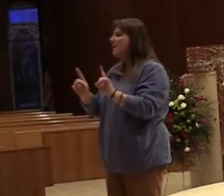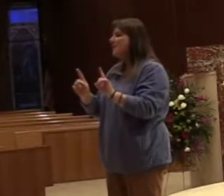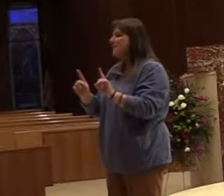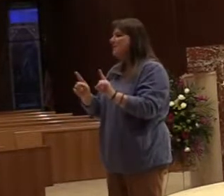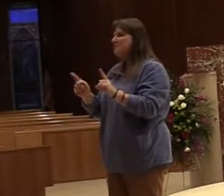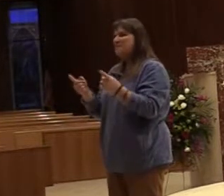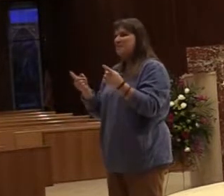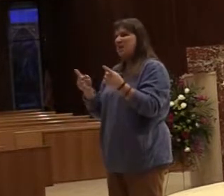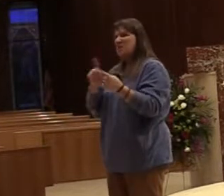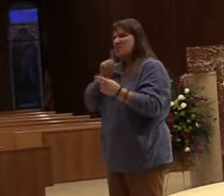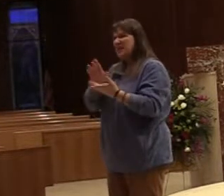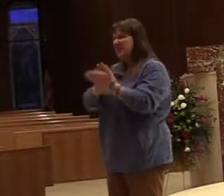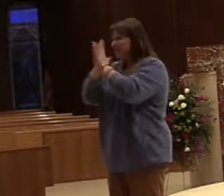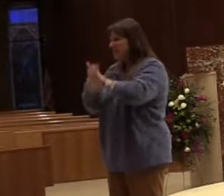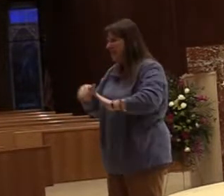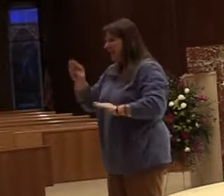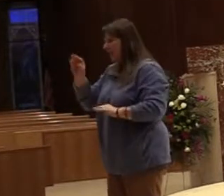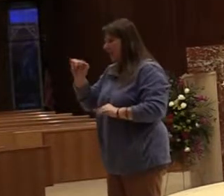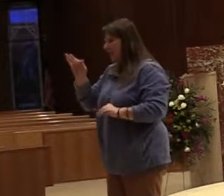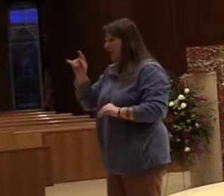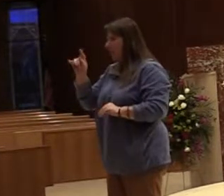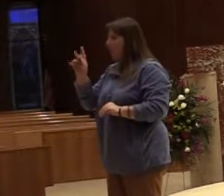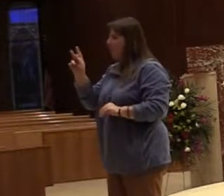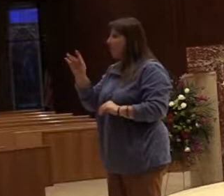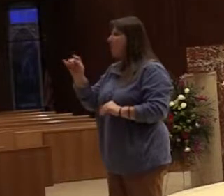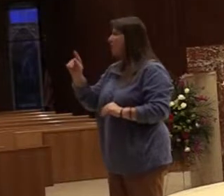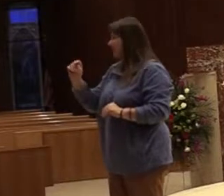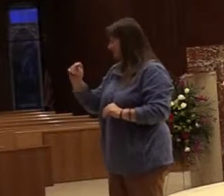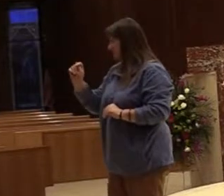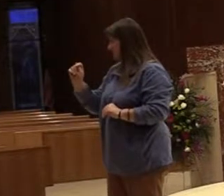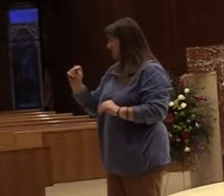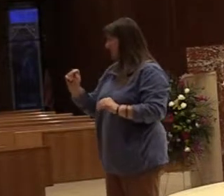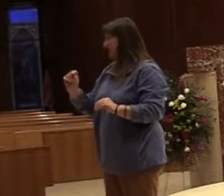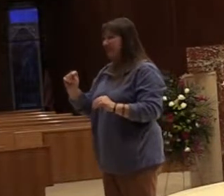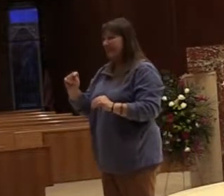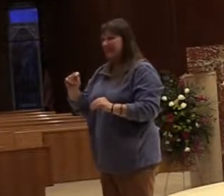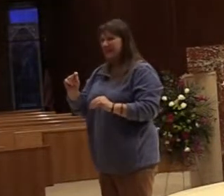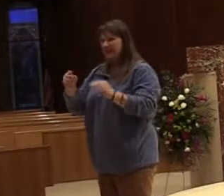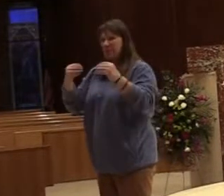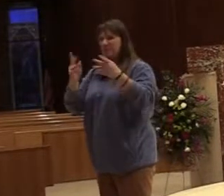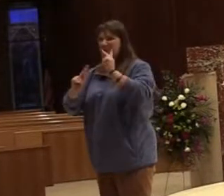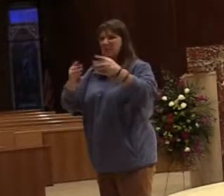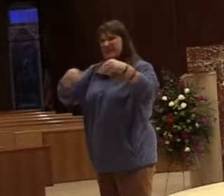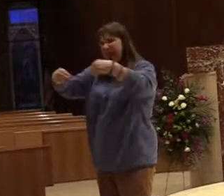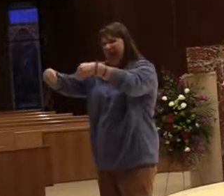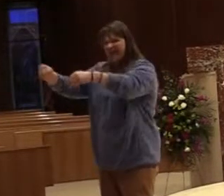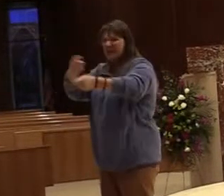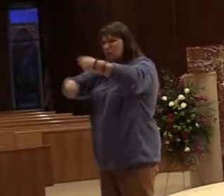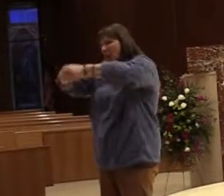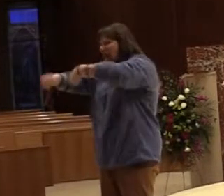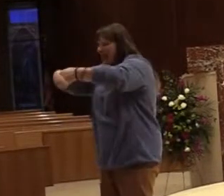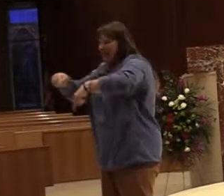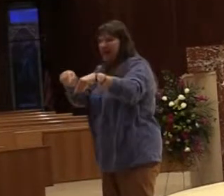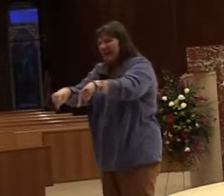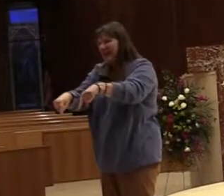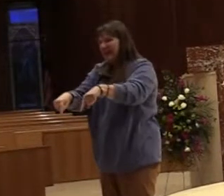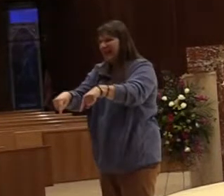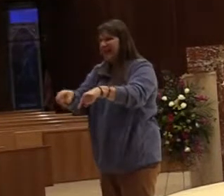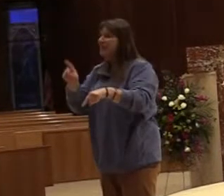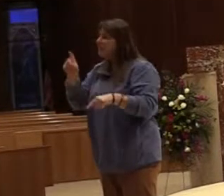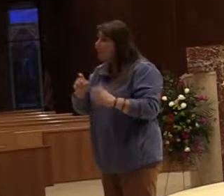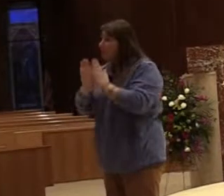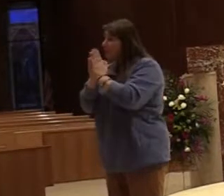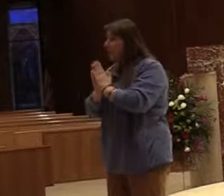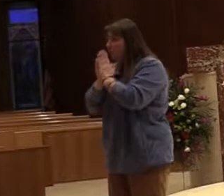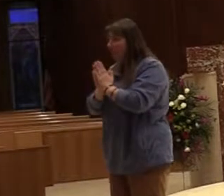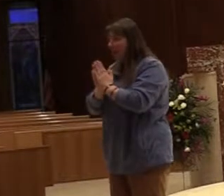turned into a marketplace. And so a place that should have been a house of prayer that was quiet and peaceful became a busy marketplace